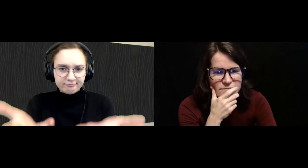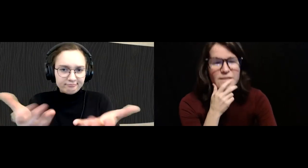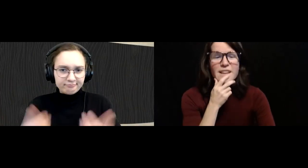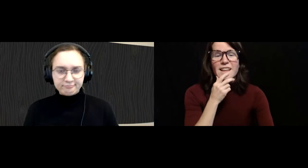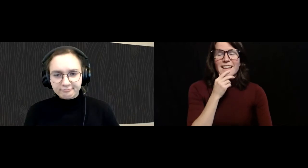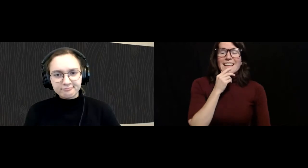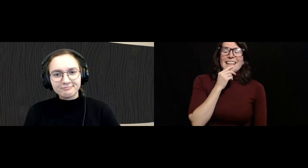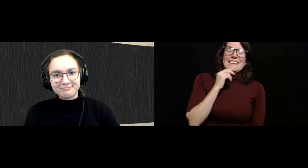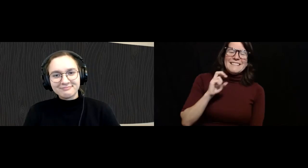general?